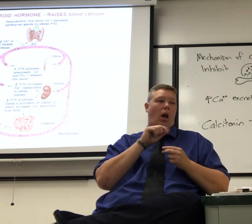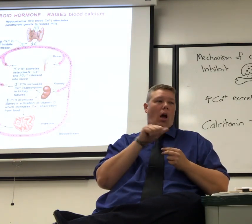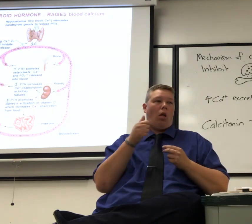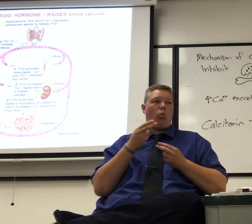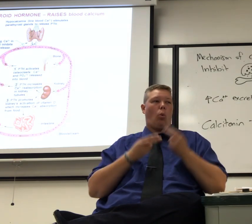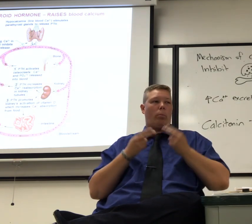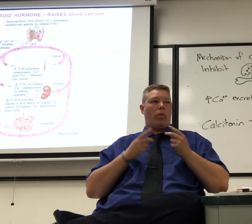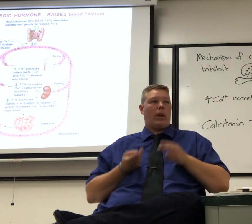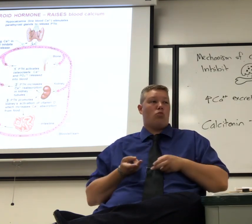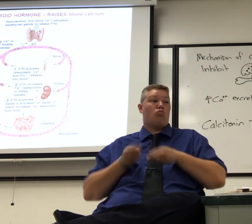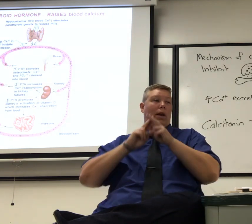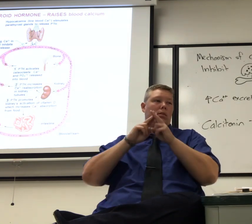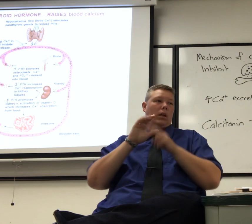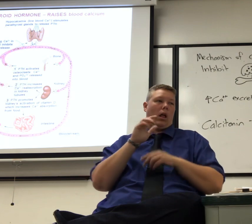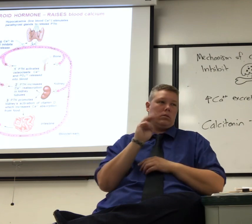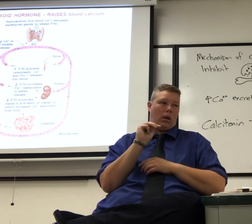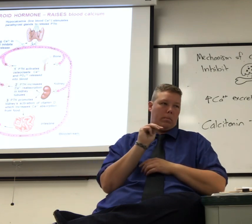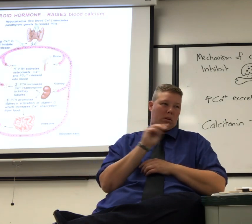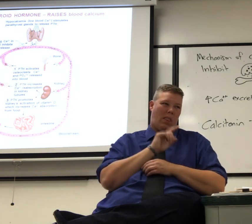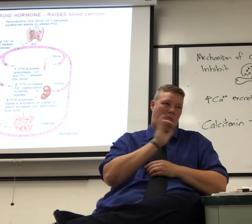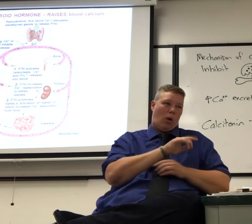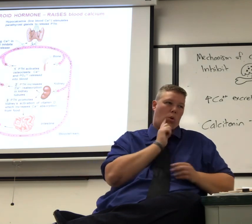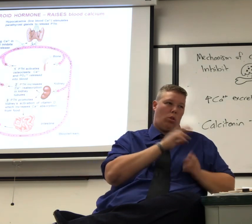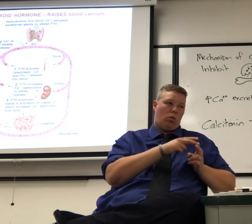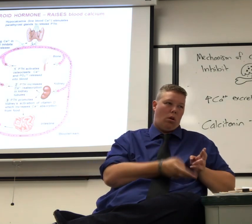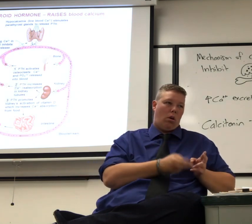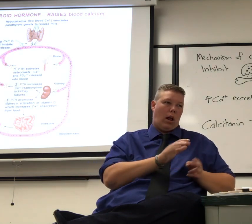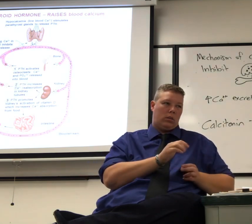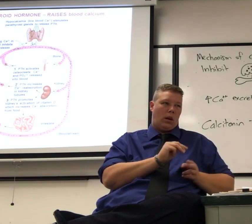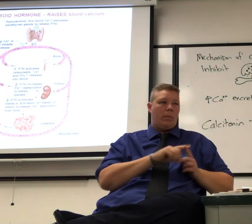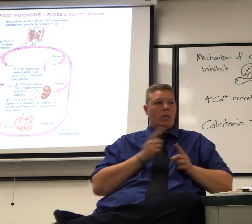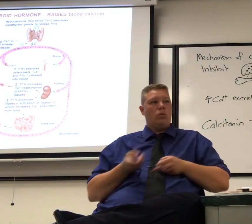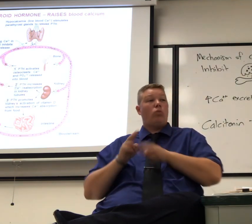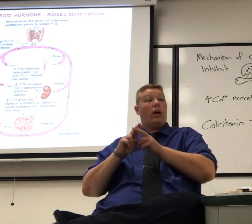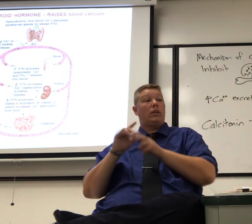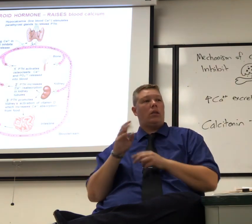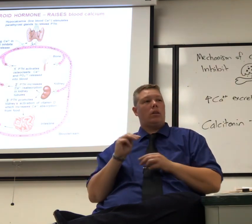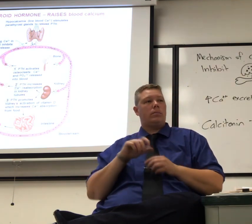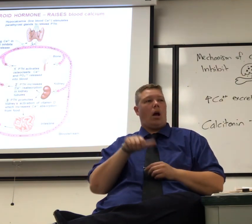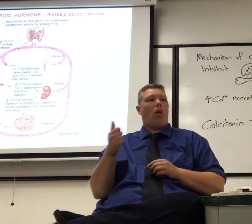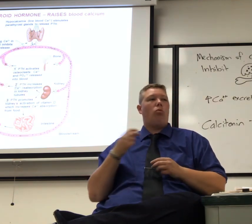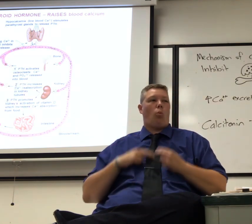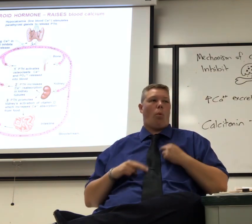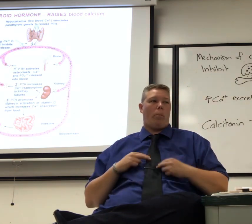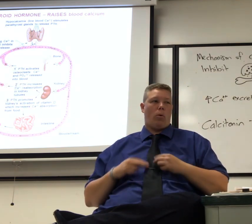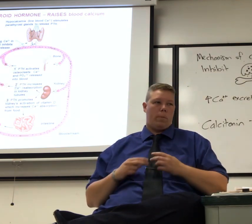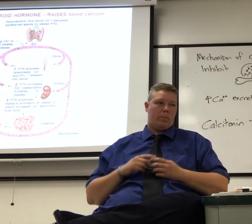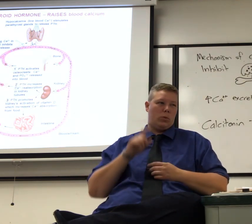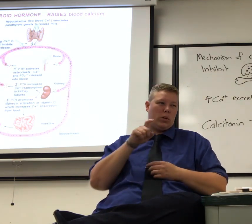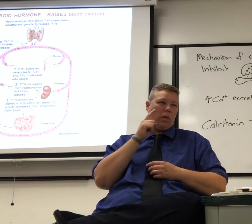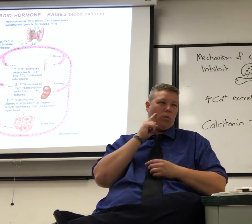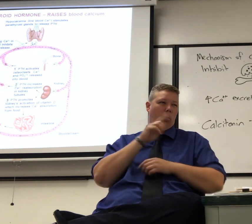So you need another hormone to oppose that. You need a hormone that can raise calcium levels.